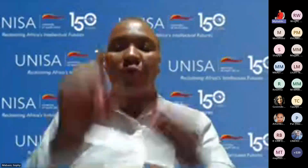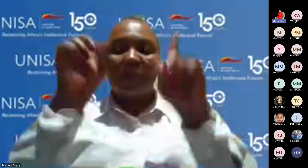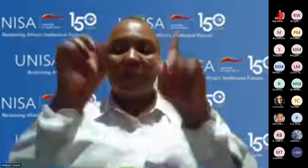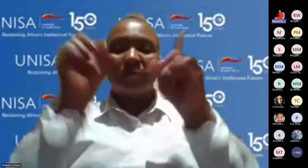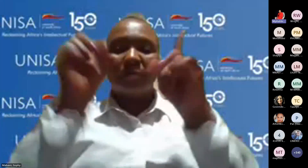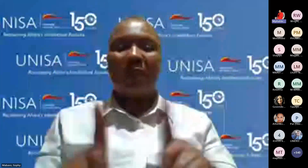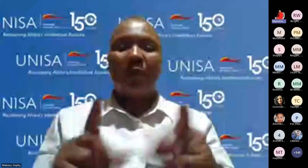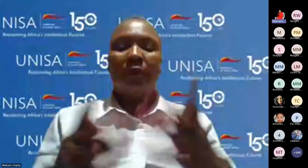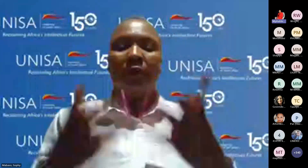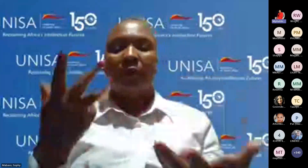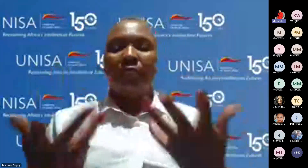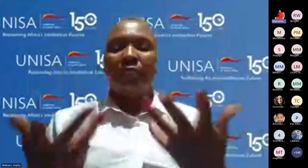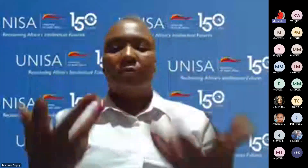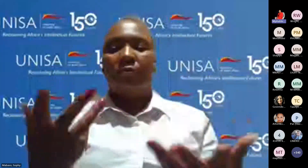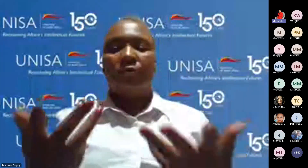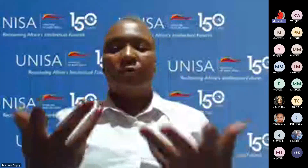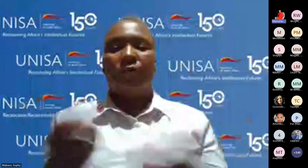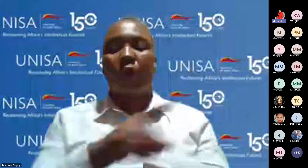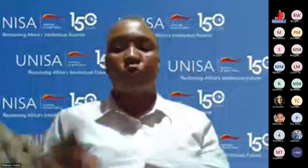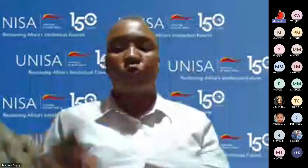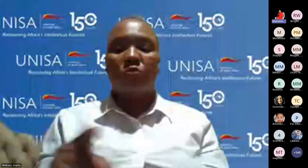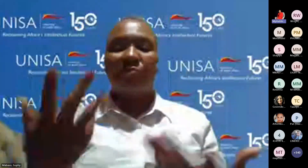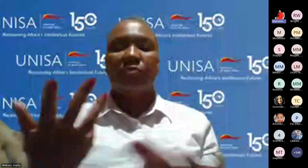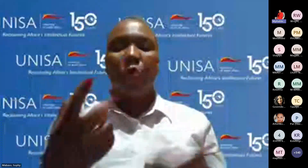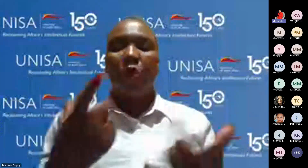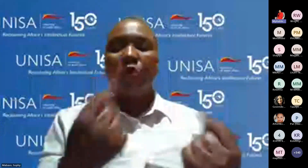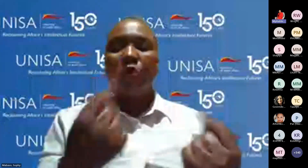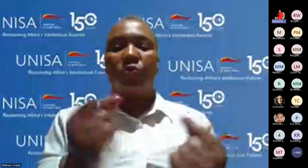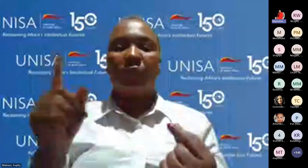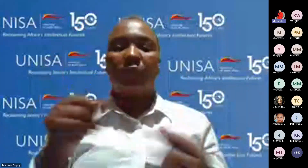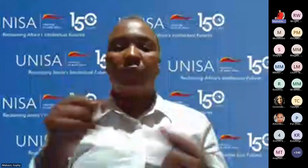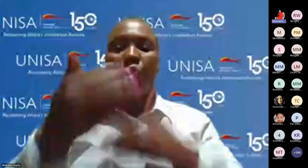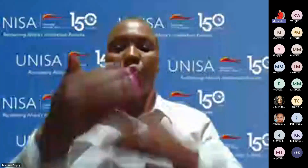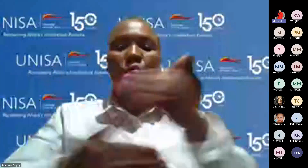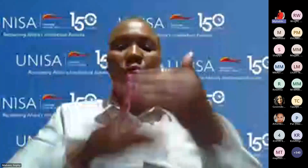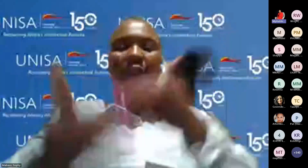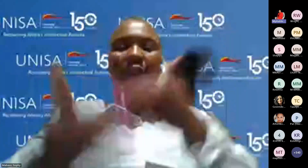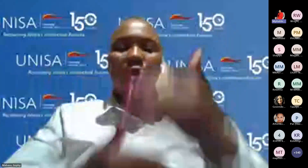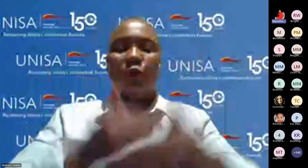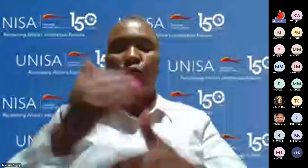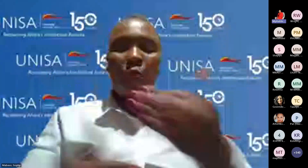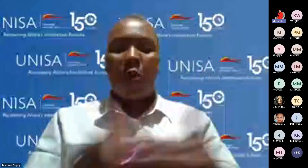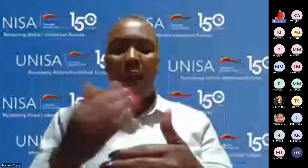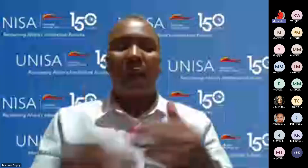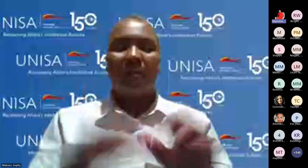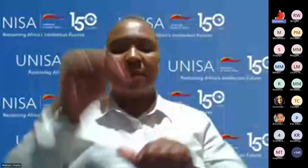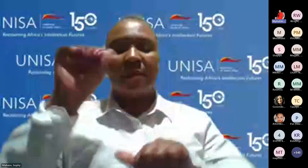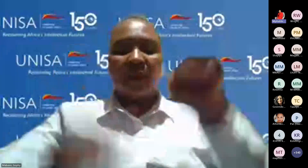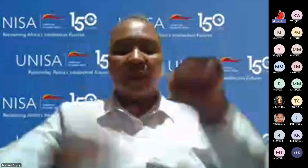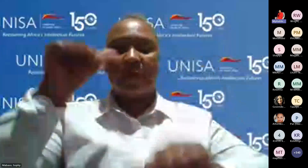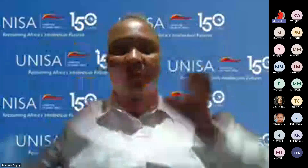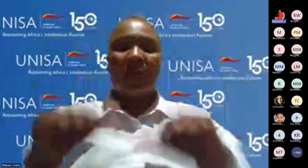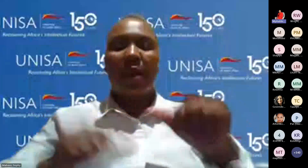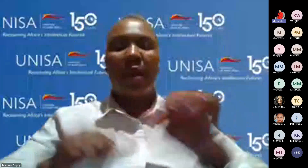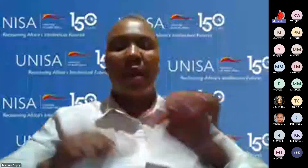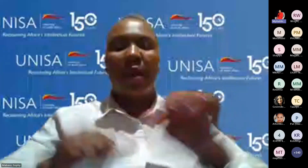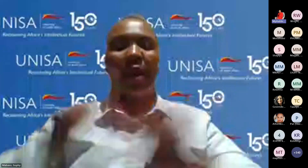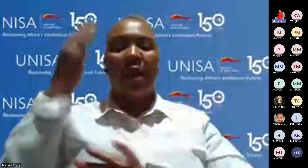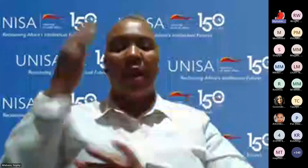especially those of you who are doing continuous assessment. I know that